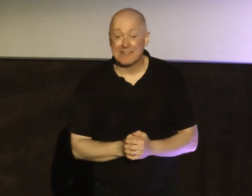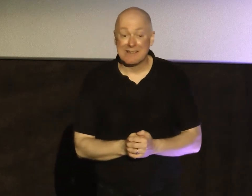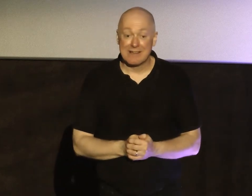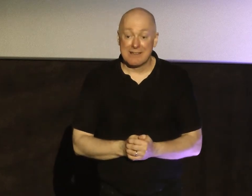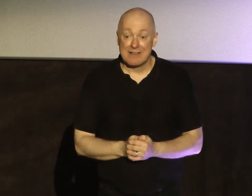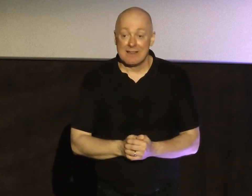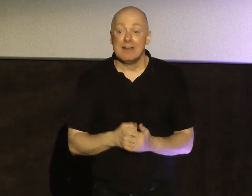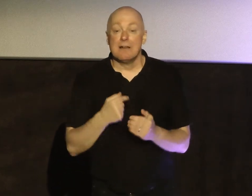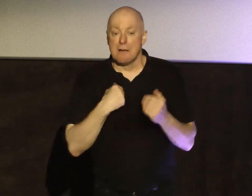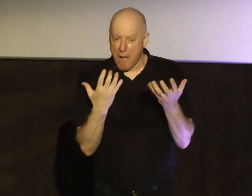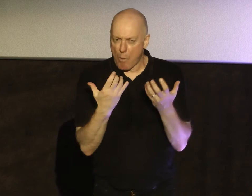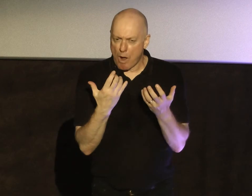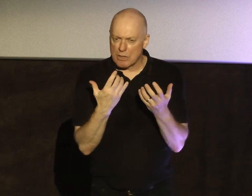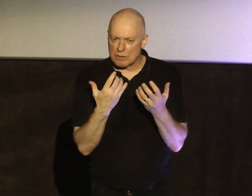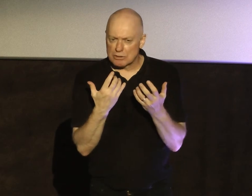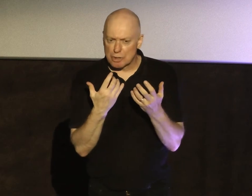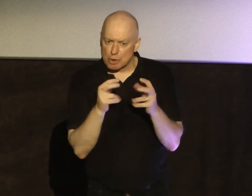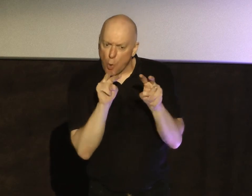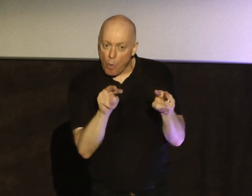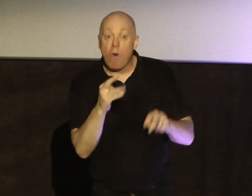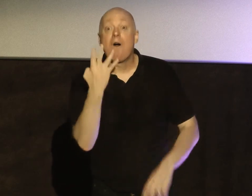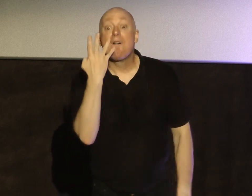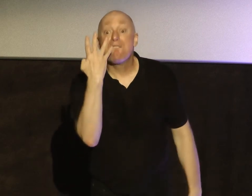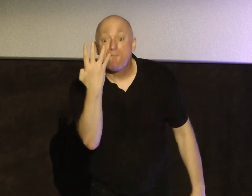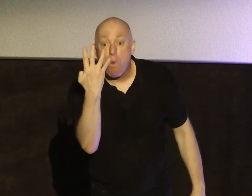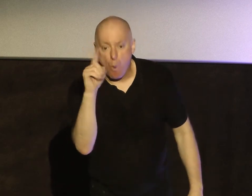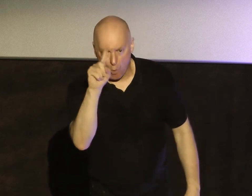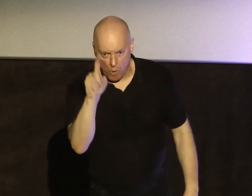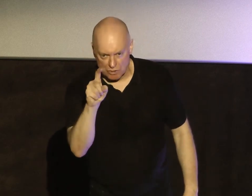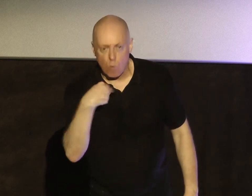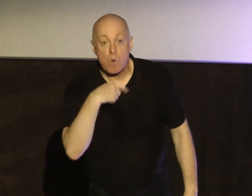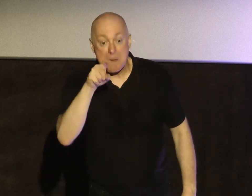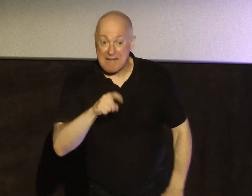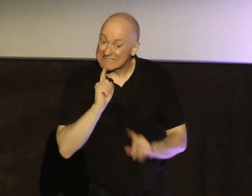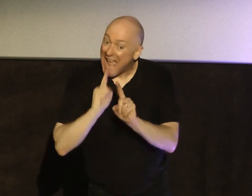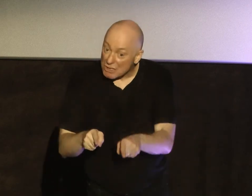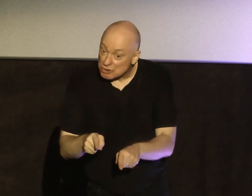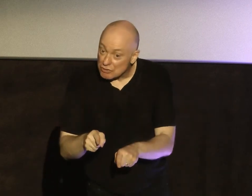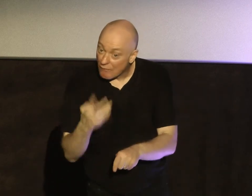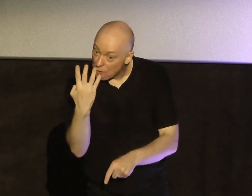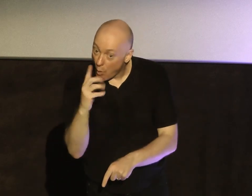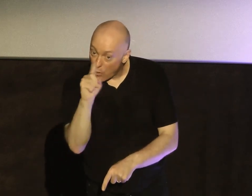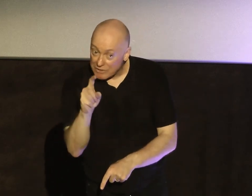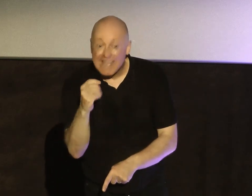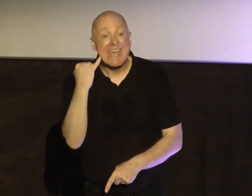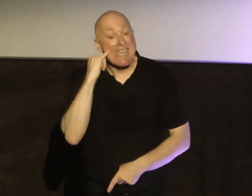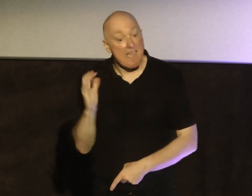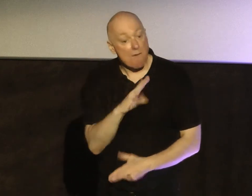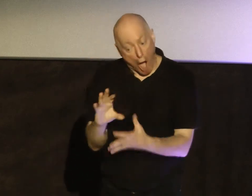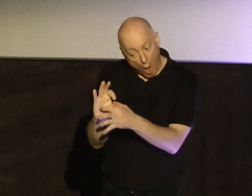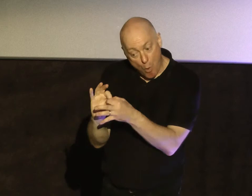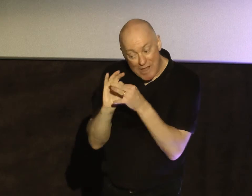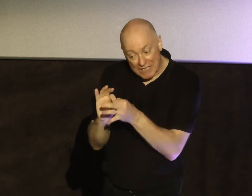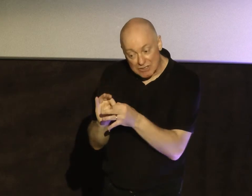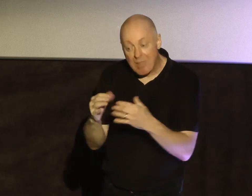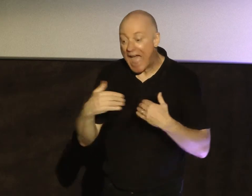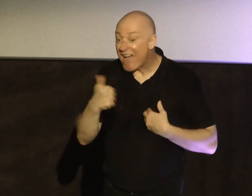I want us to look at 4 questions that we must answer if our relationships have any hope